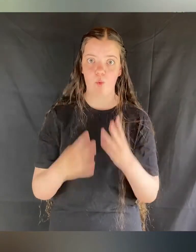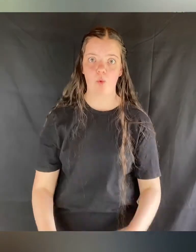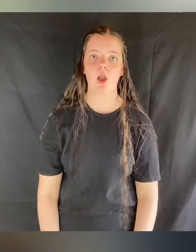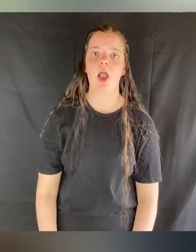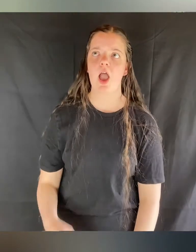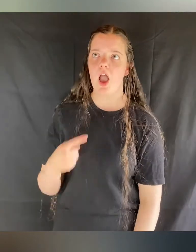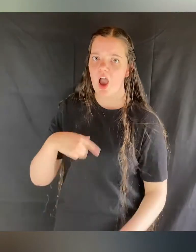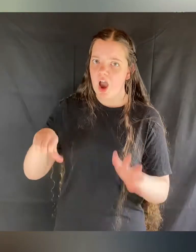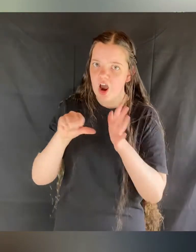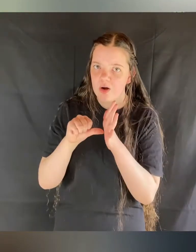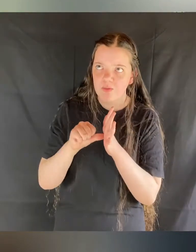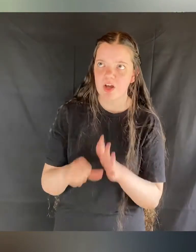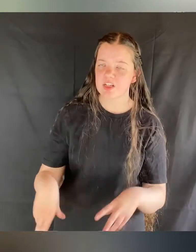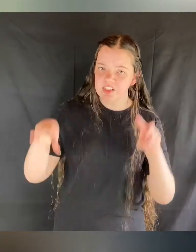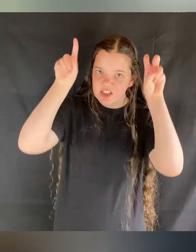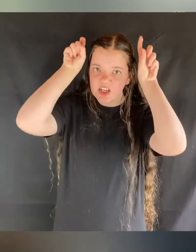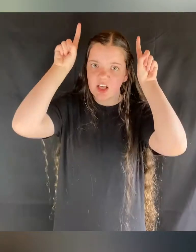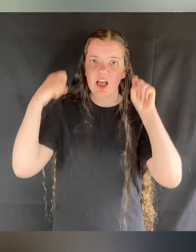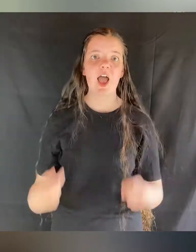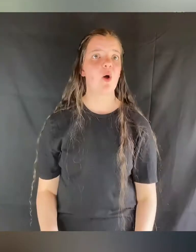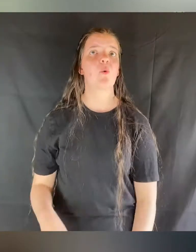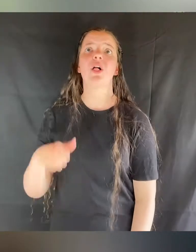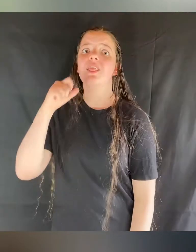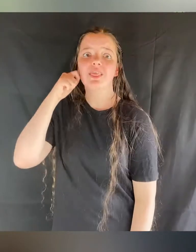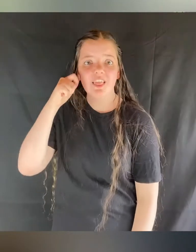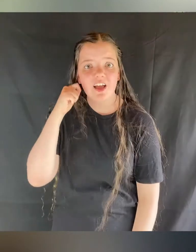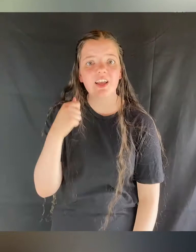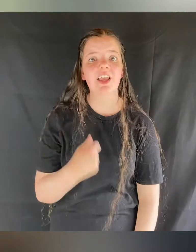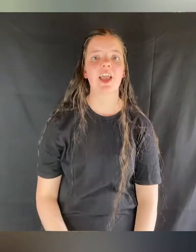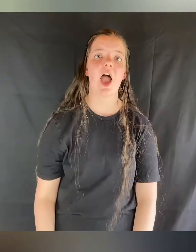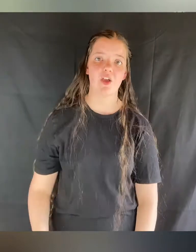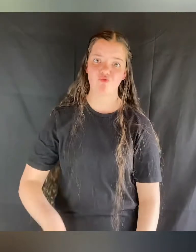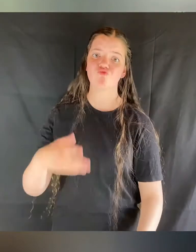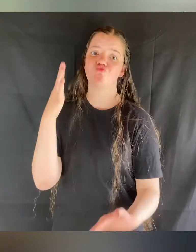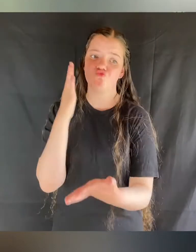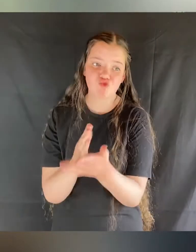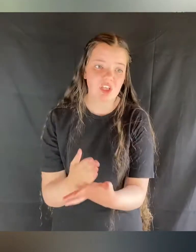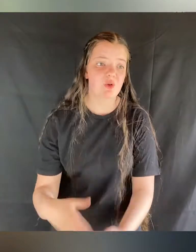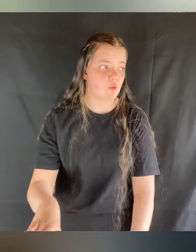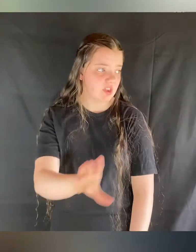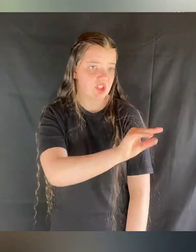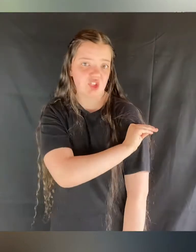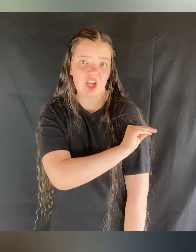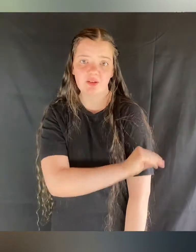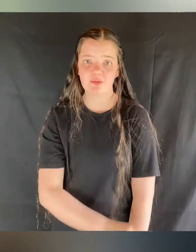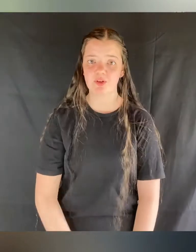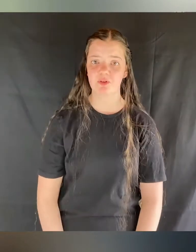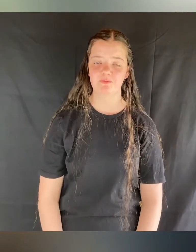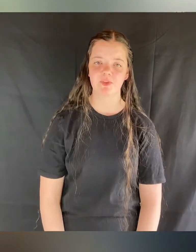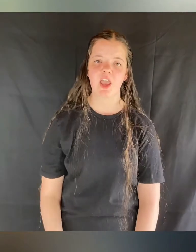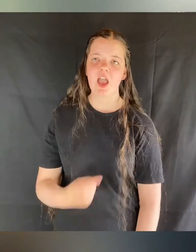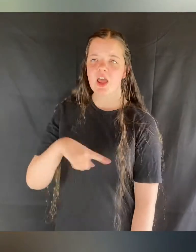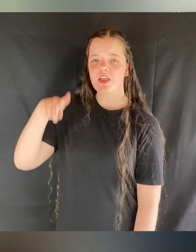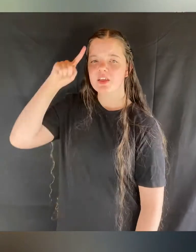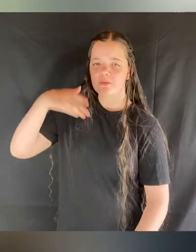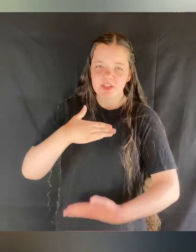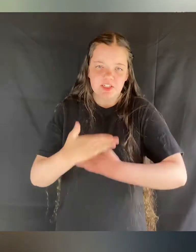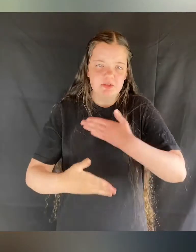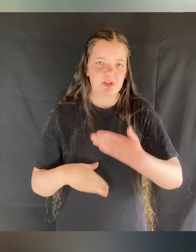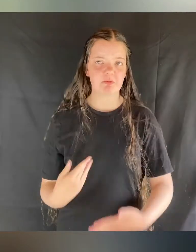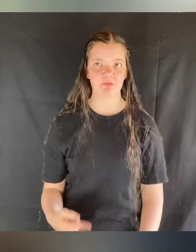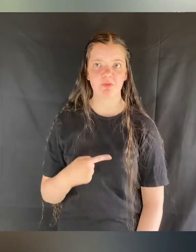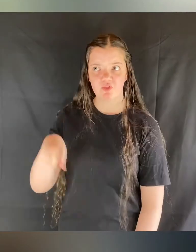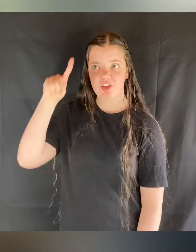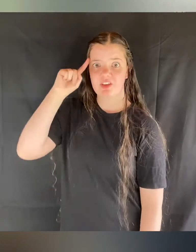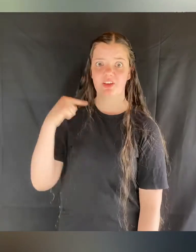A hardback snail, how lucky! I have really struck the jackpot." And I think I'd best explain before you think I